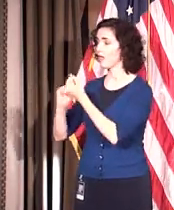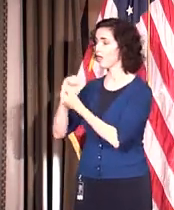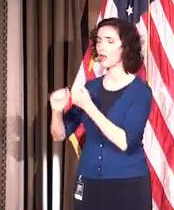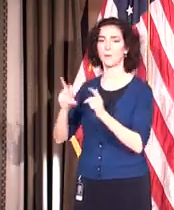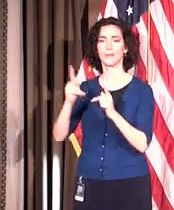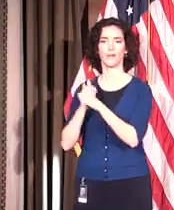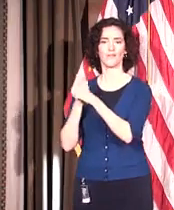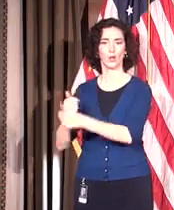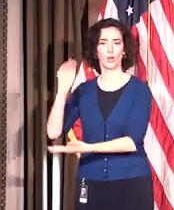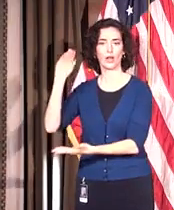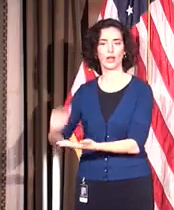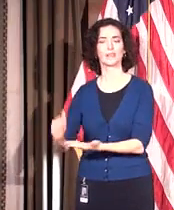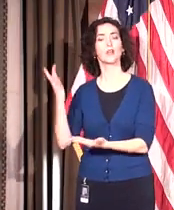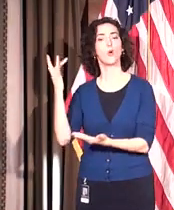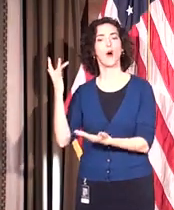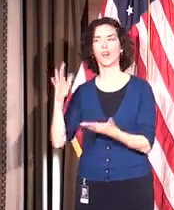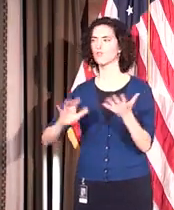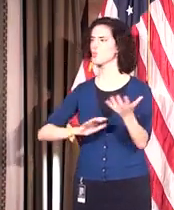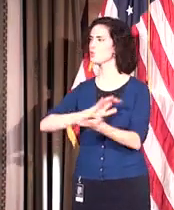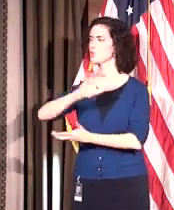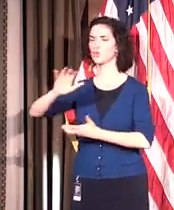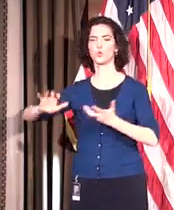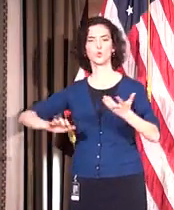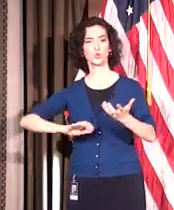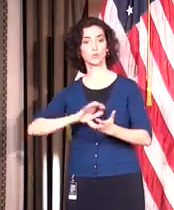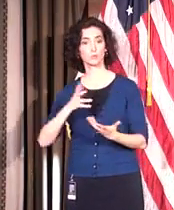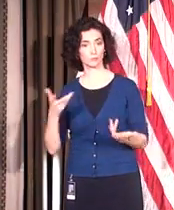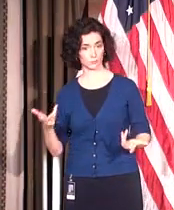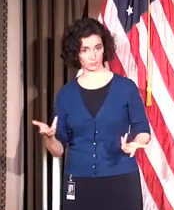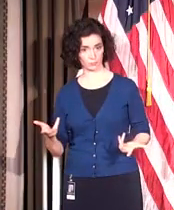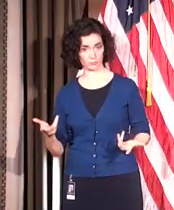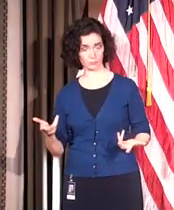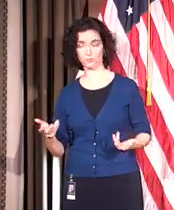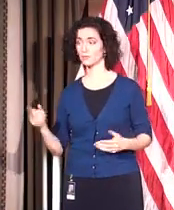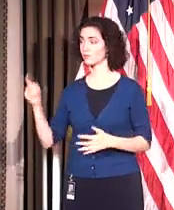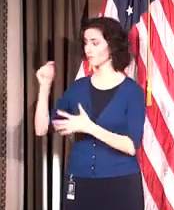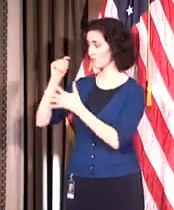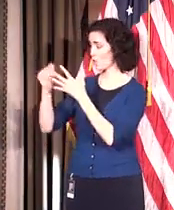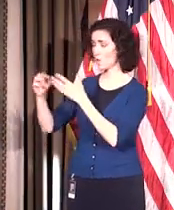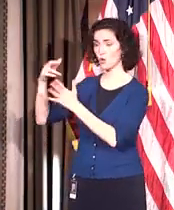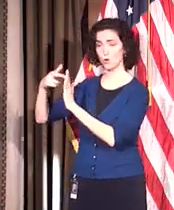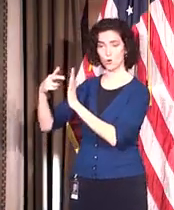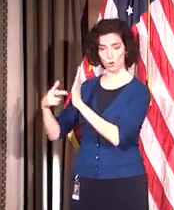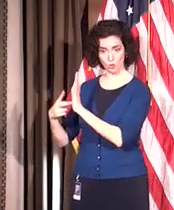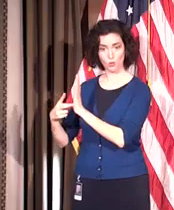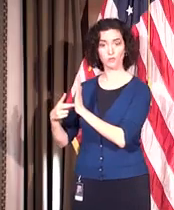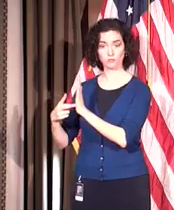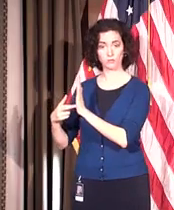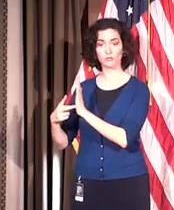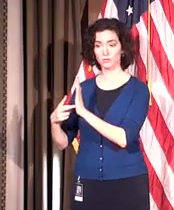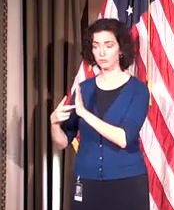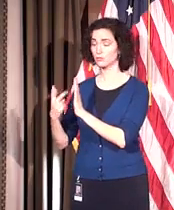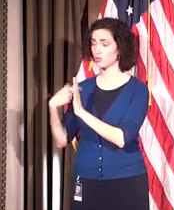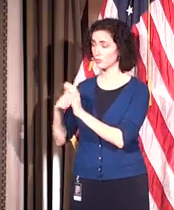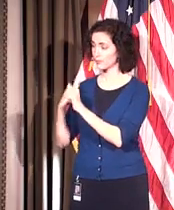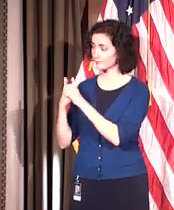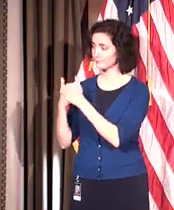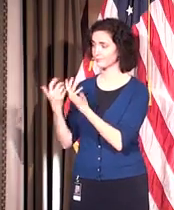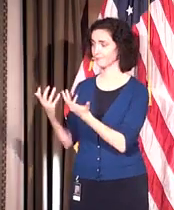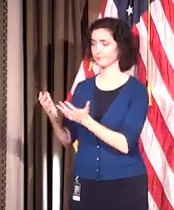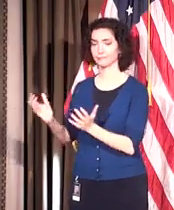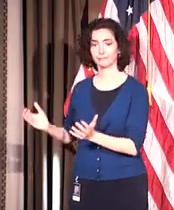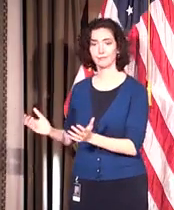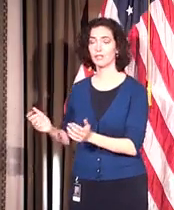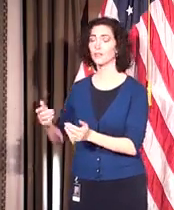confusion and so forth. And these mitigation measures were advocated for by